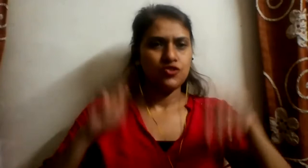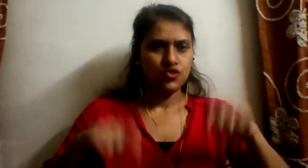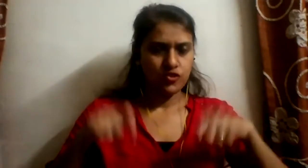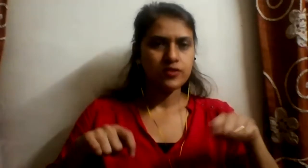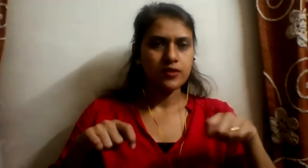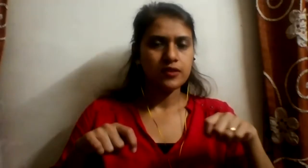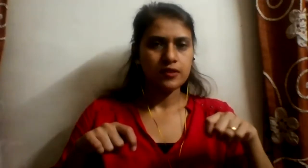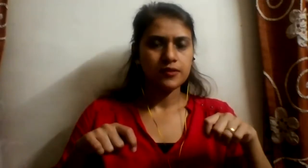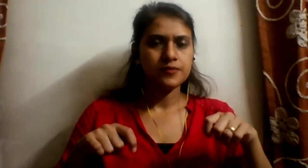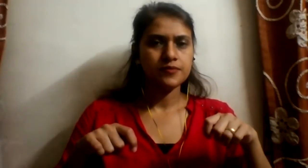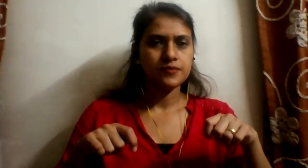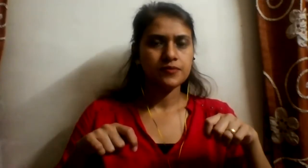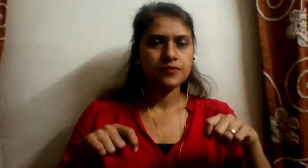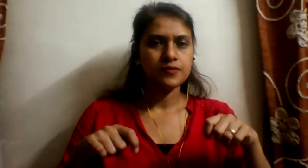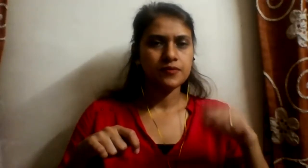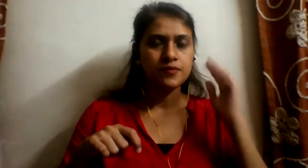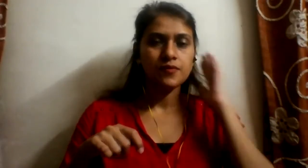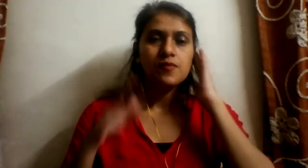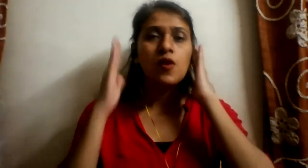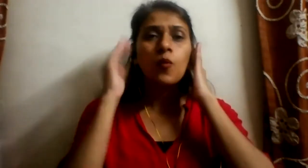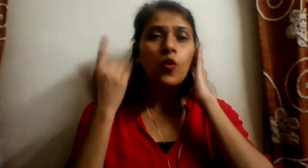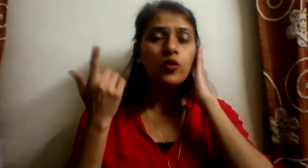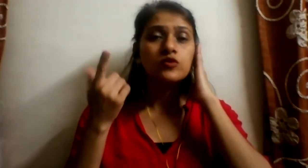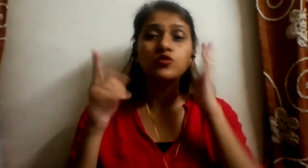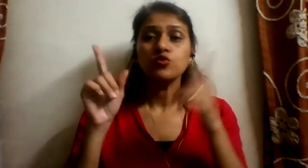munsif, because the post is identified by Government of India.